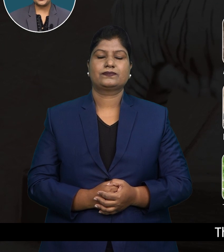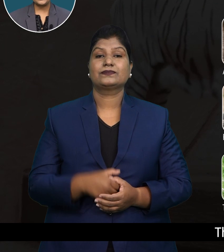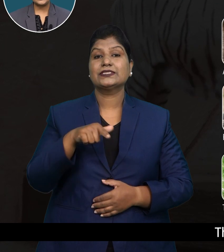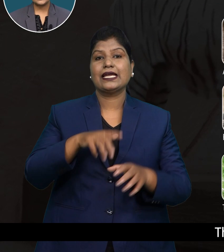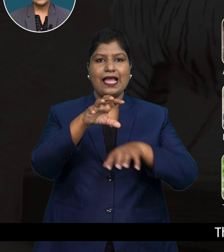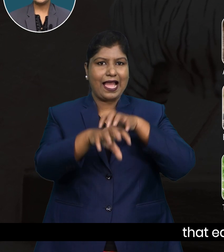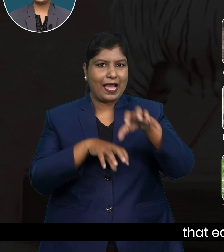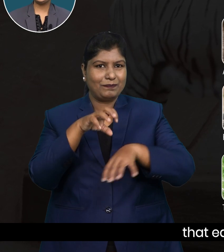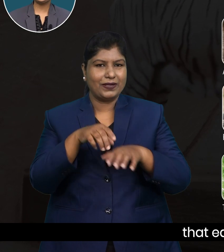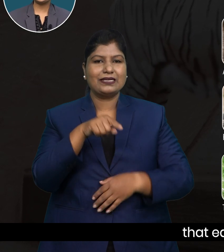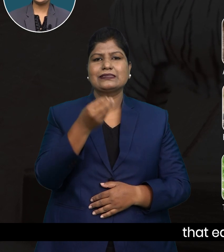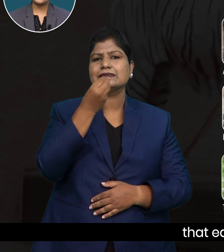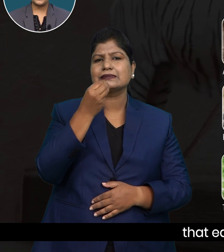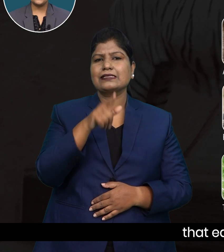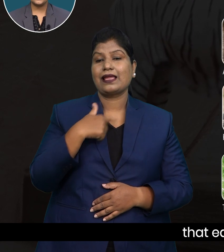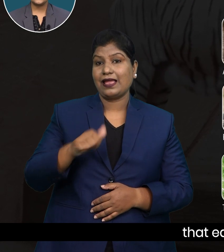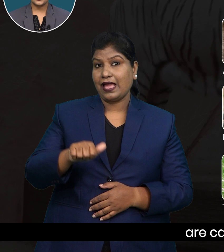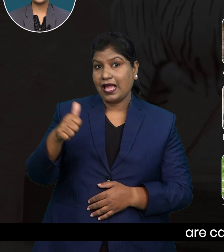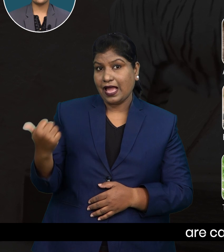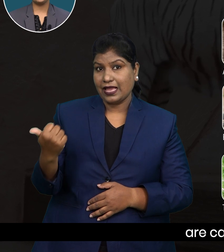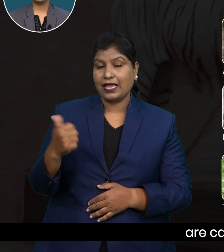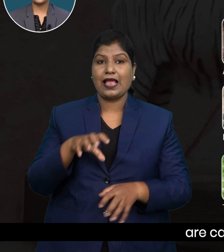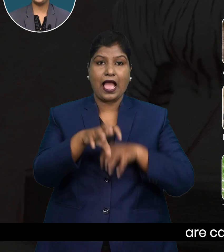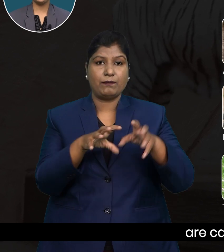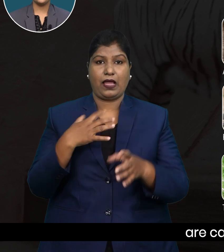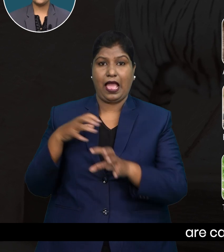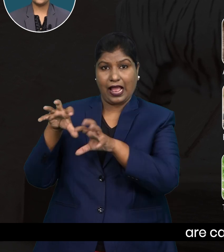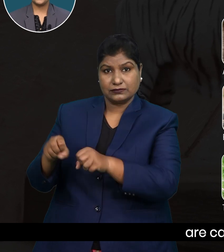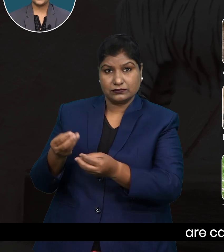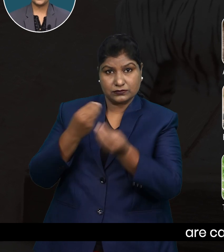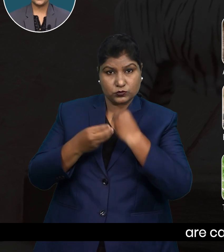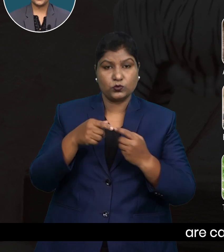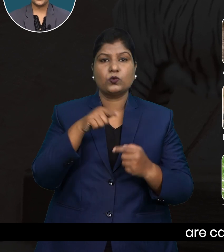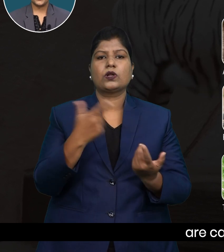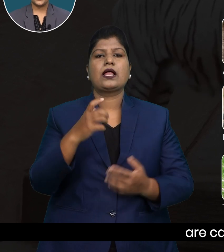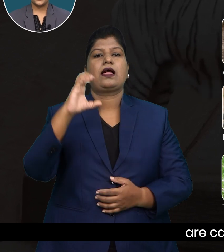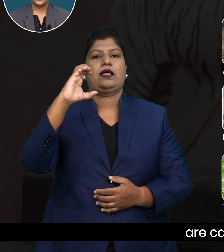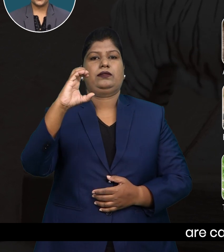The animals that eat other animals are called carnivores.